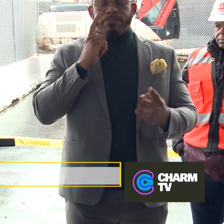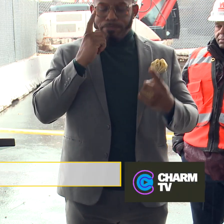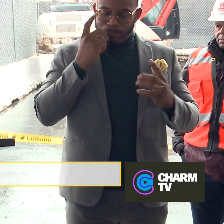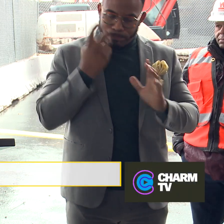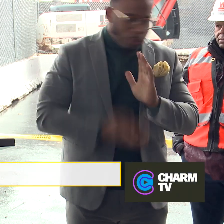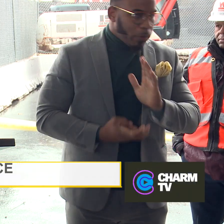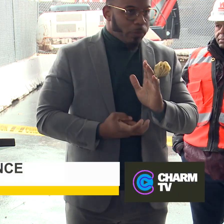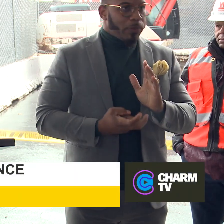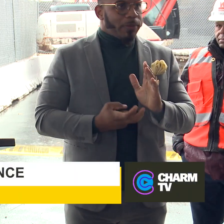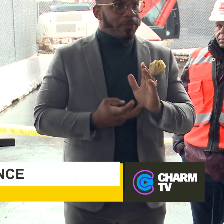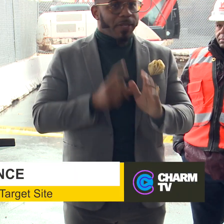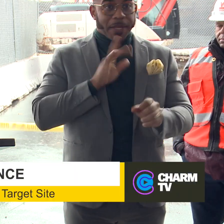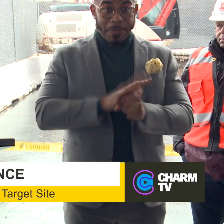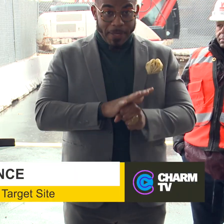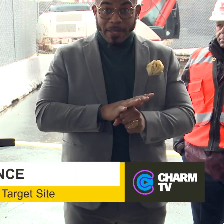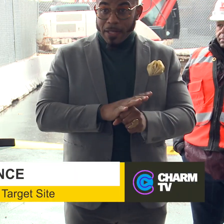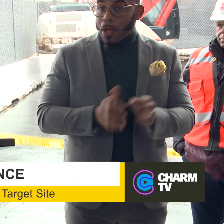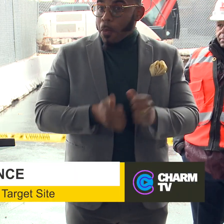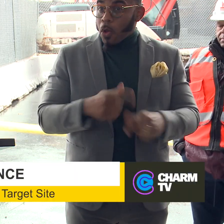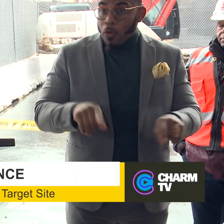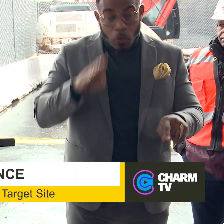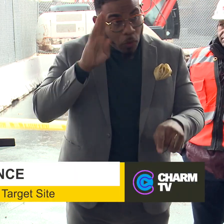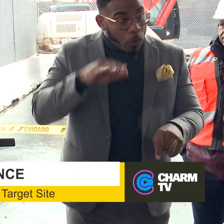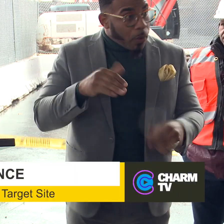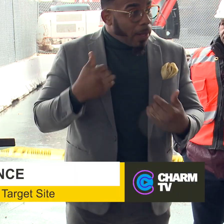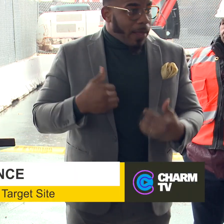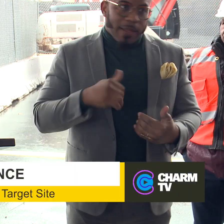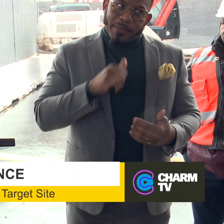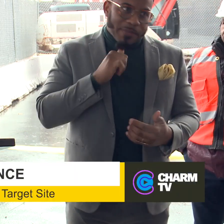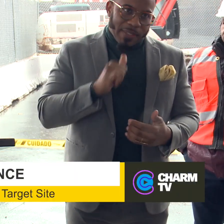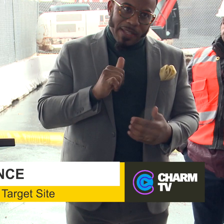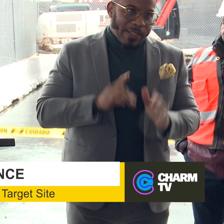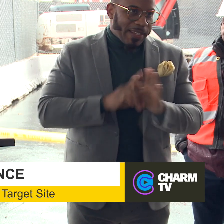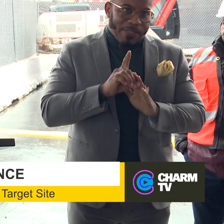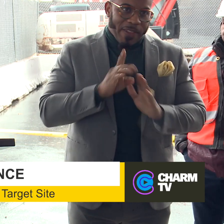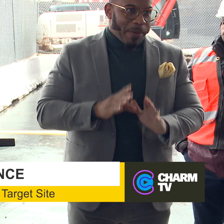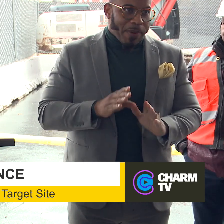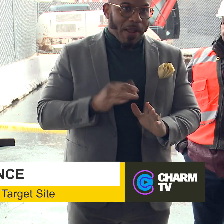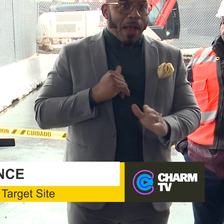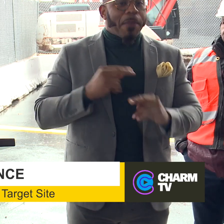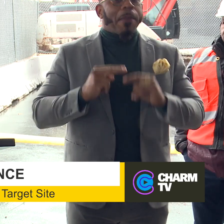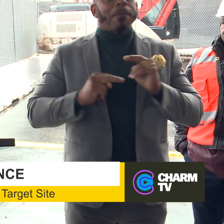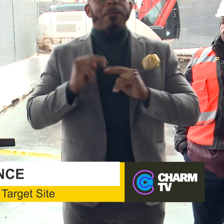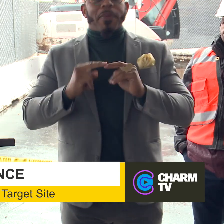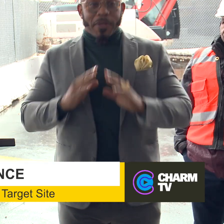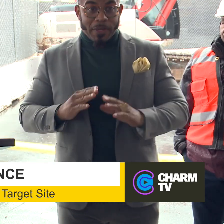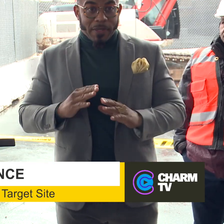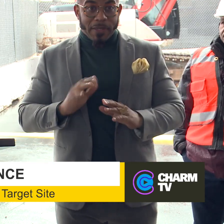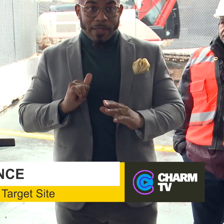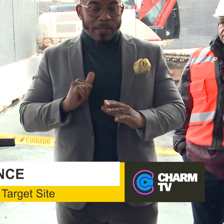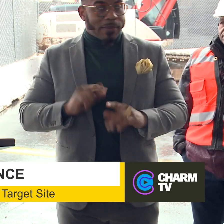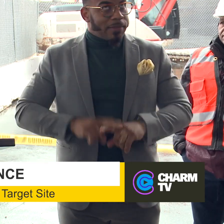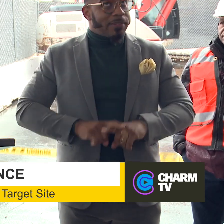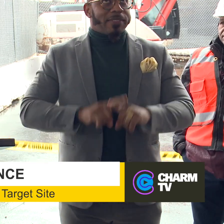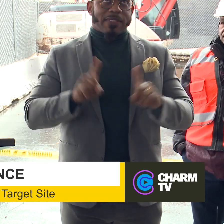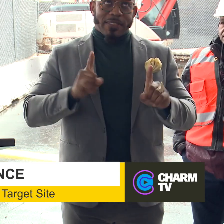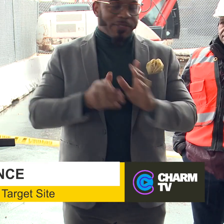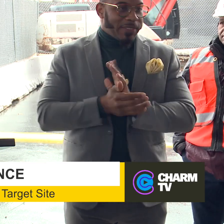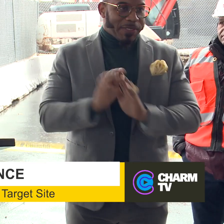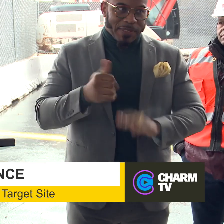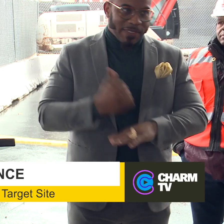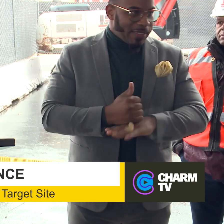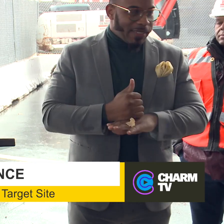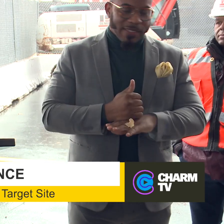in. So most of you know that I am not a developer. I'm a builder, and that's a totally different skill